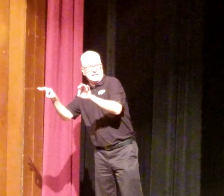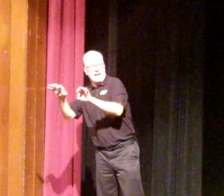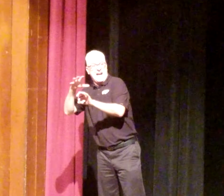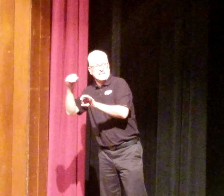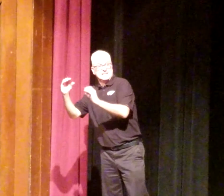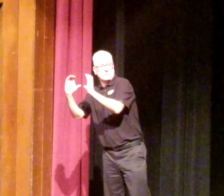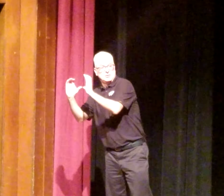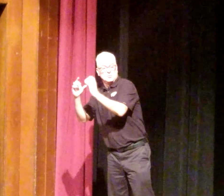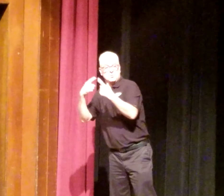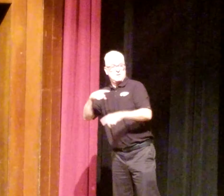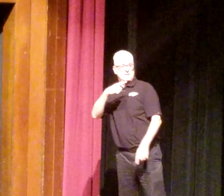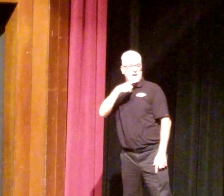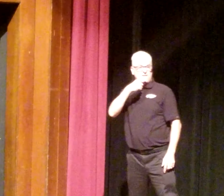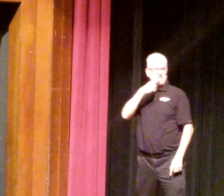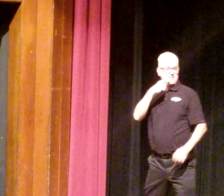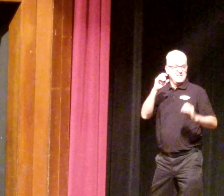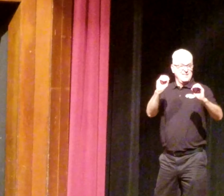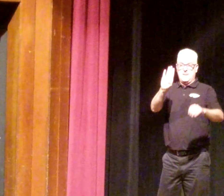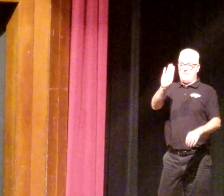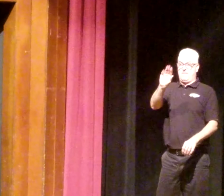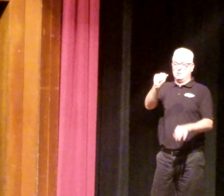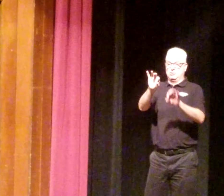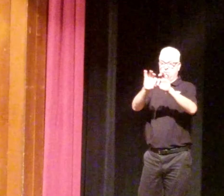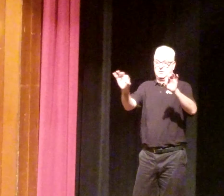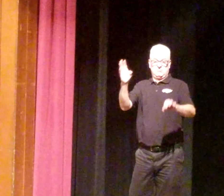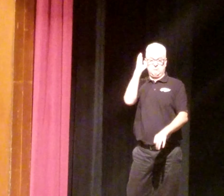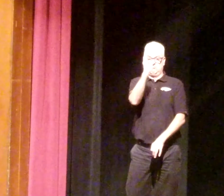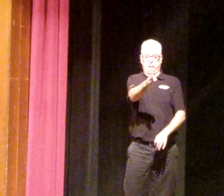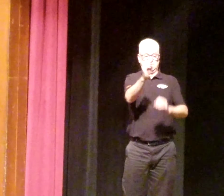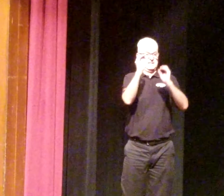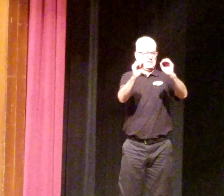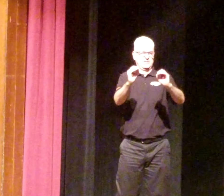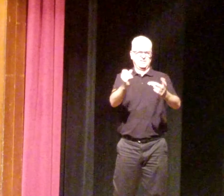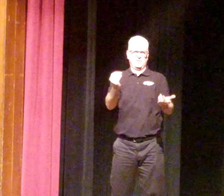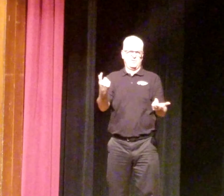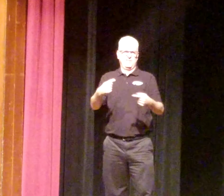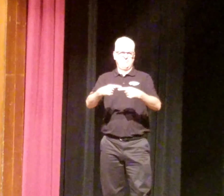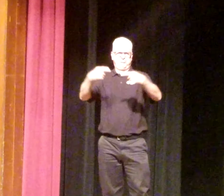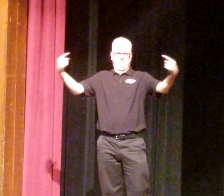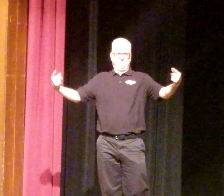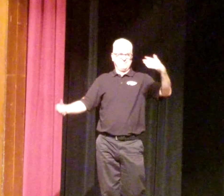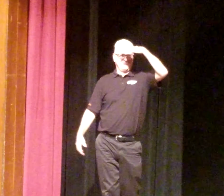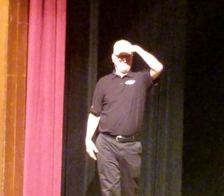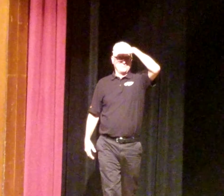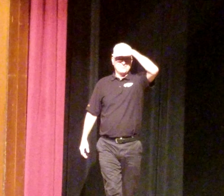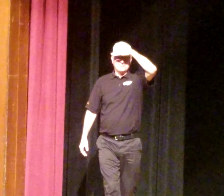have a master's degree and credentialing, while hearing people can teach with a bachelor's degree with hearing students.